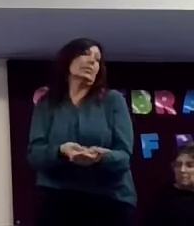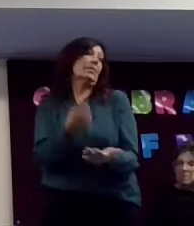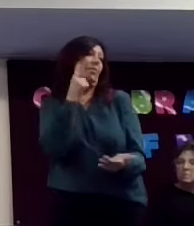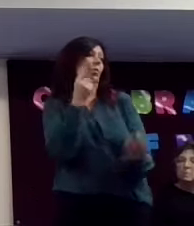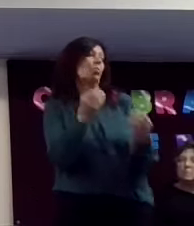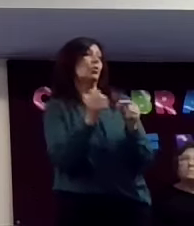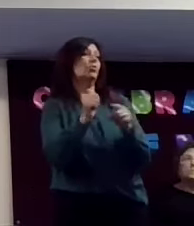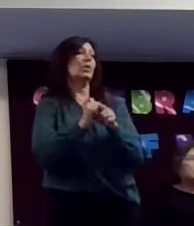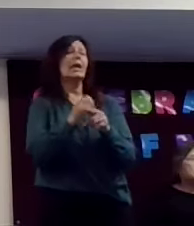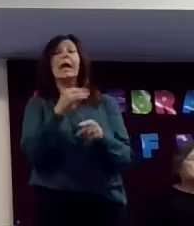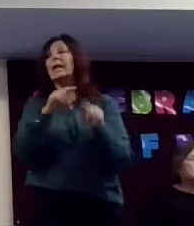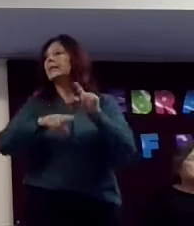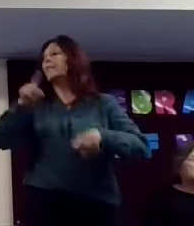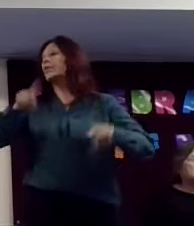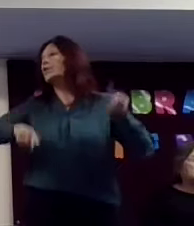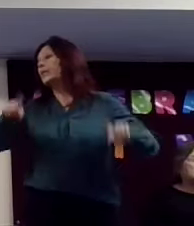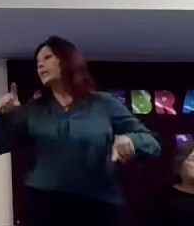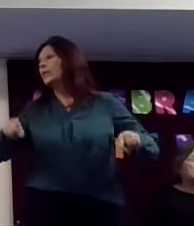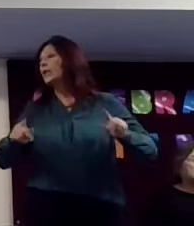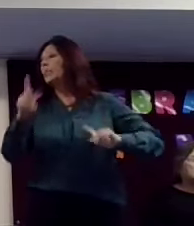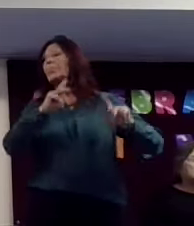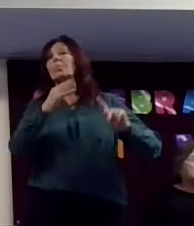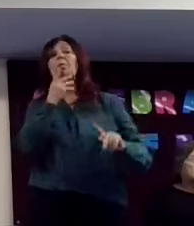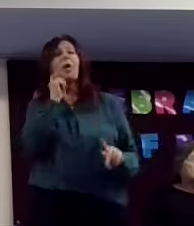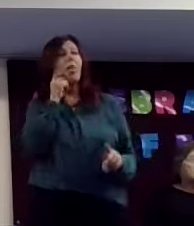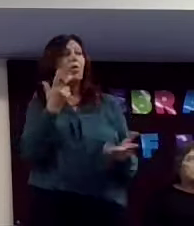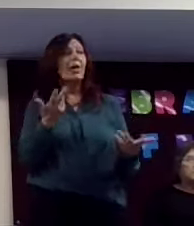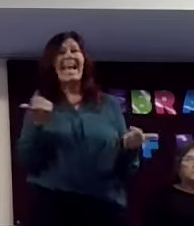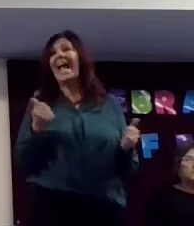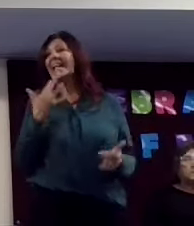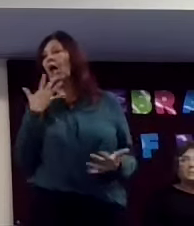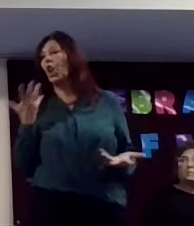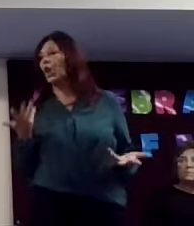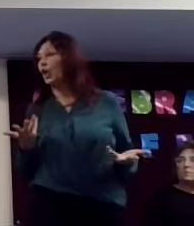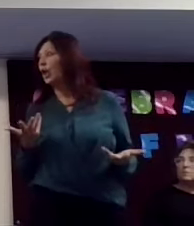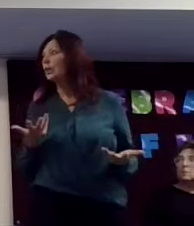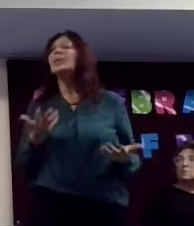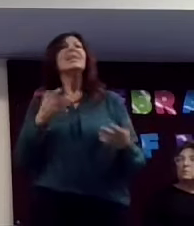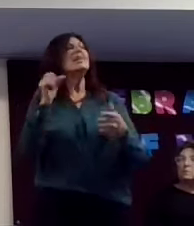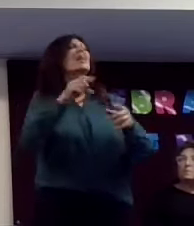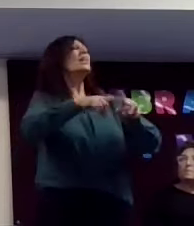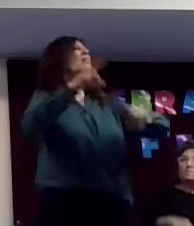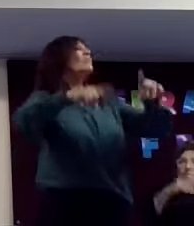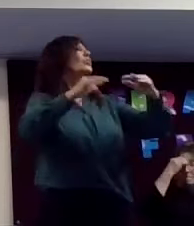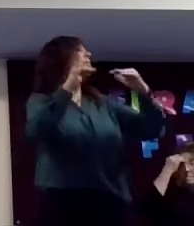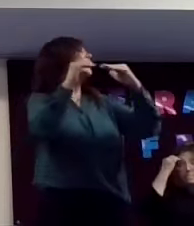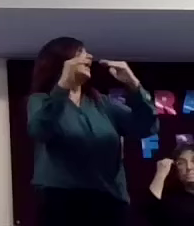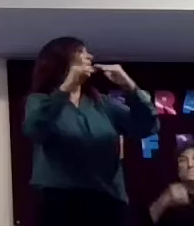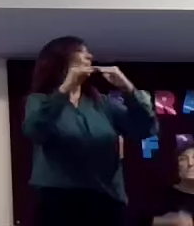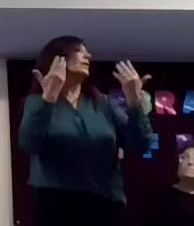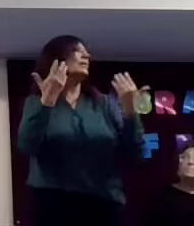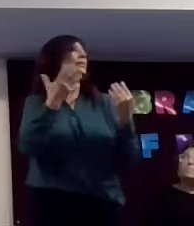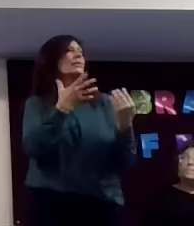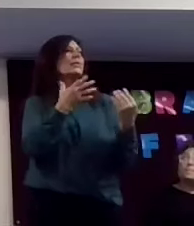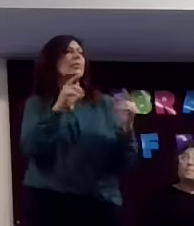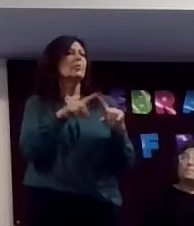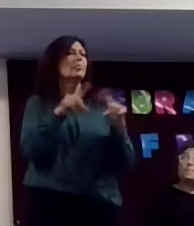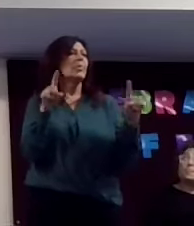training for police officers. And diversity, people of color, any color. Everything. Yes, diversity, equity, and